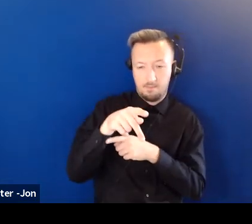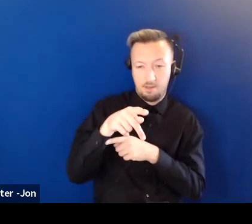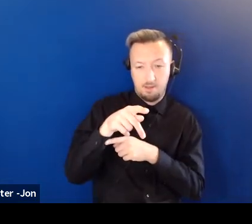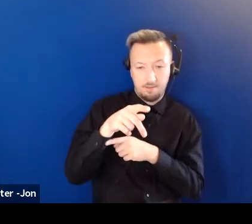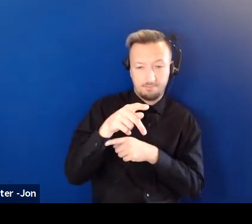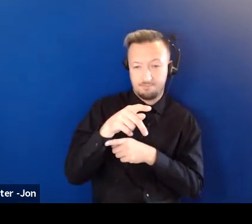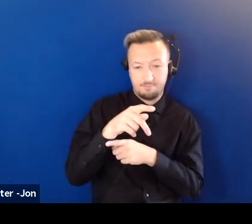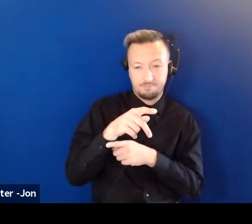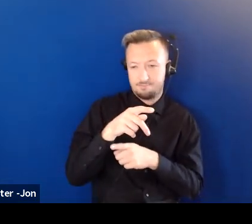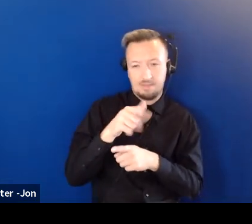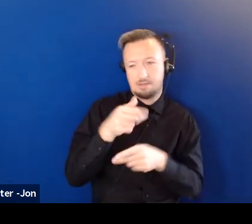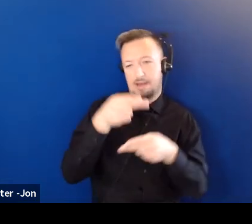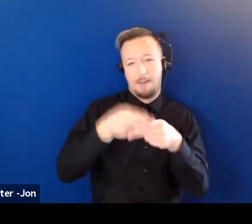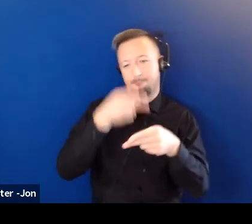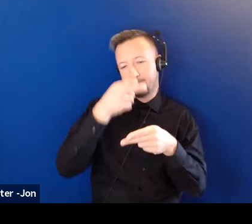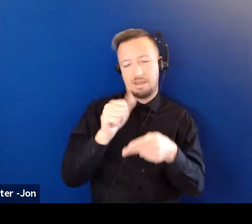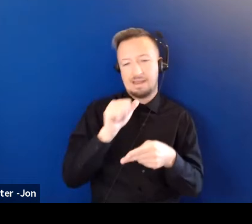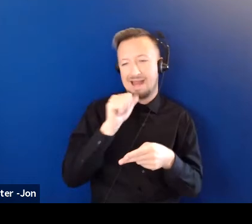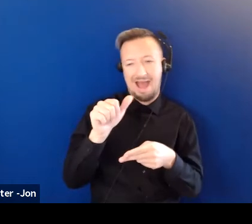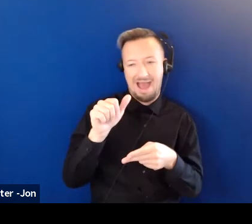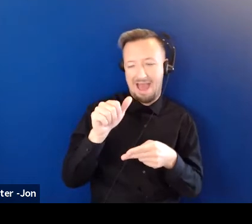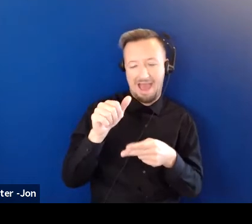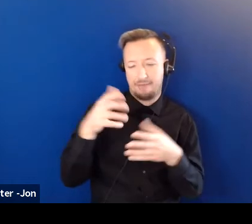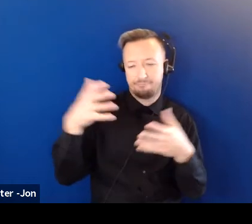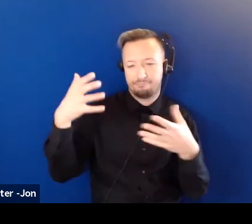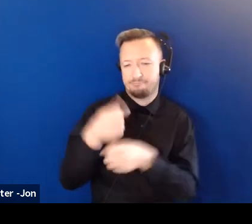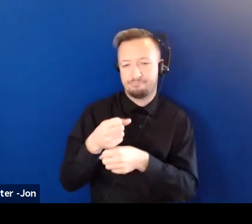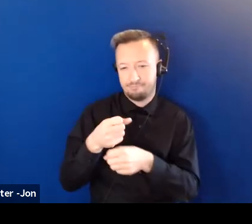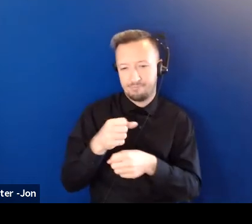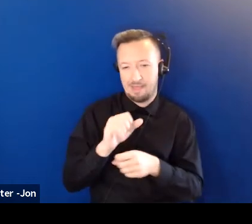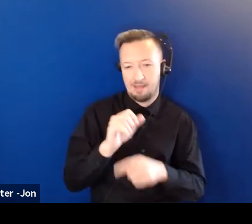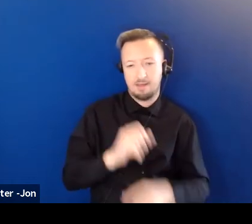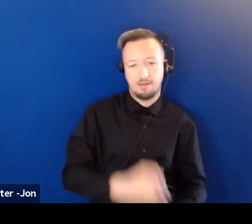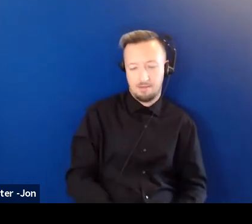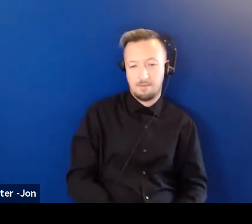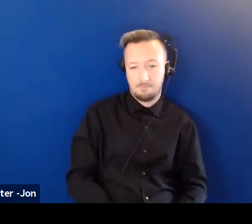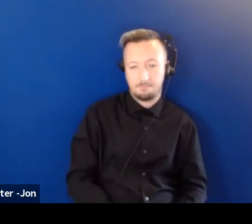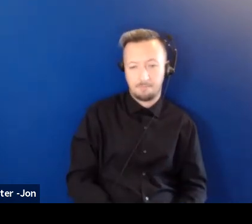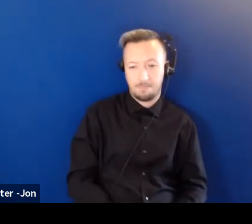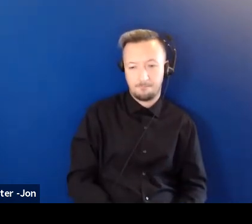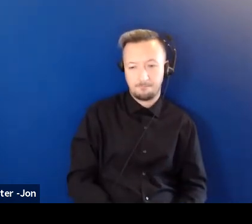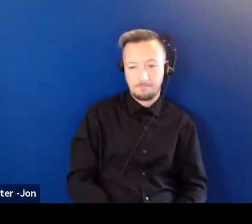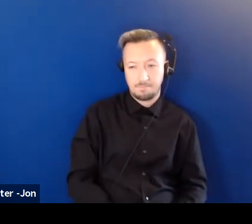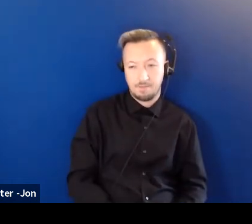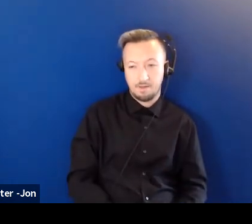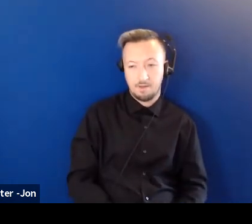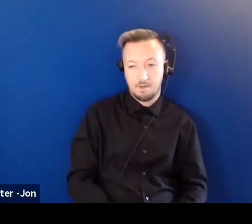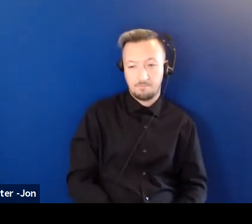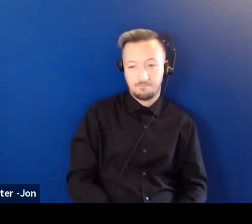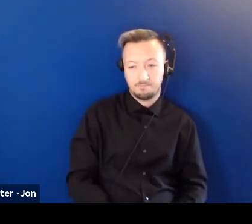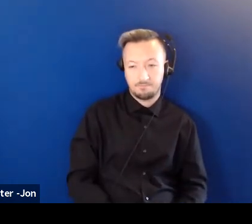So it is just a name. I hope that helps. So